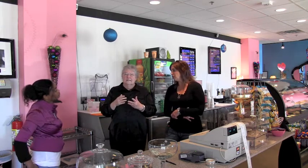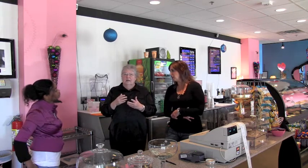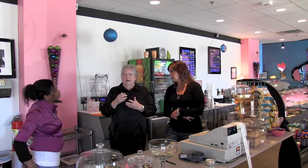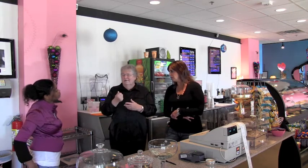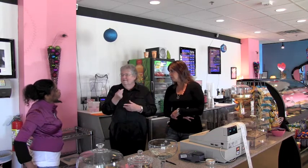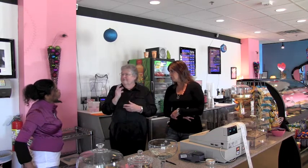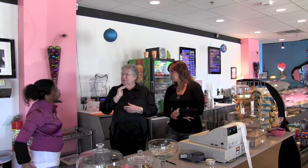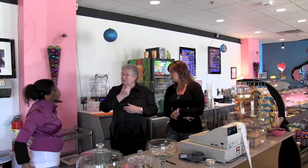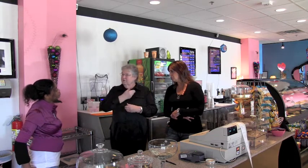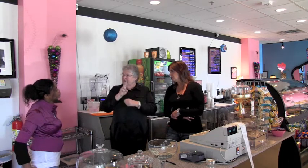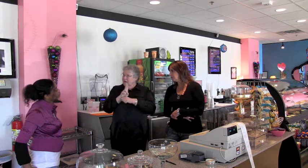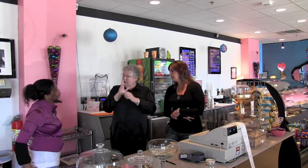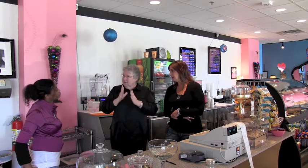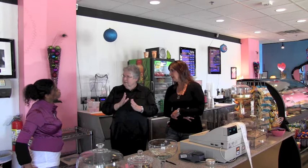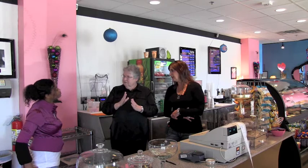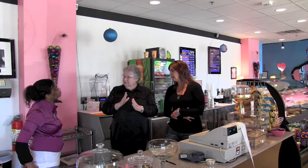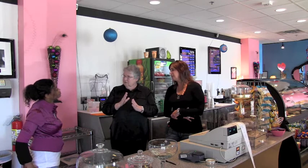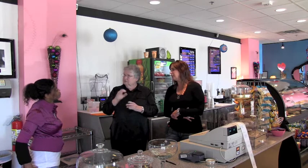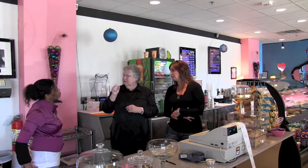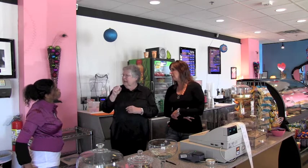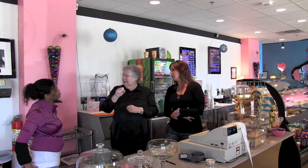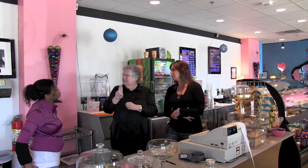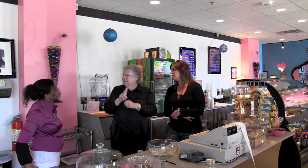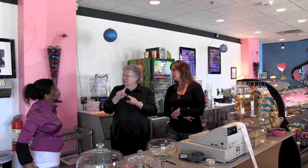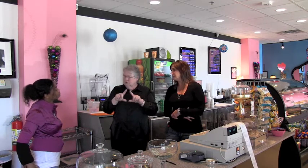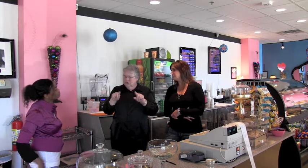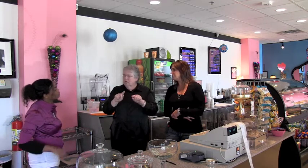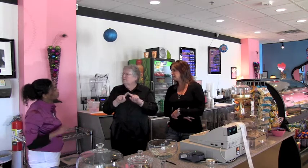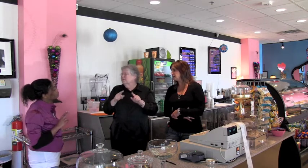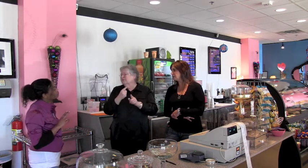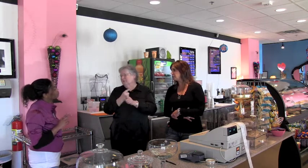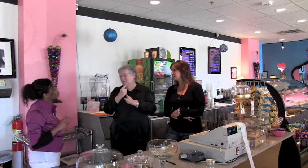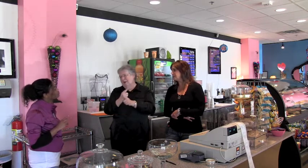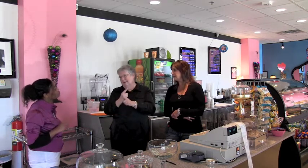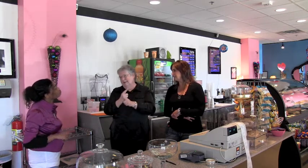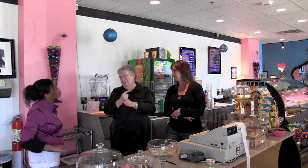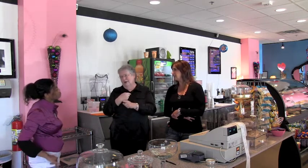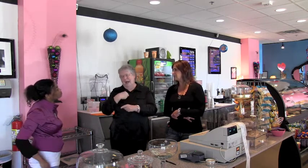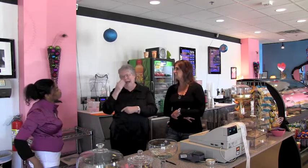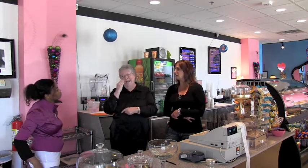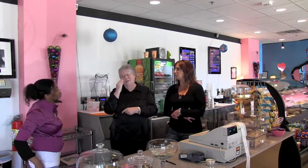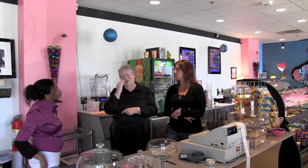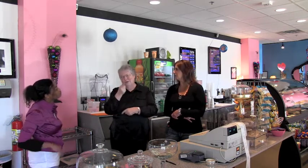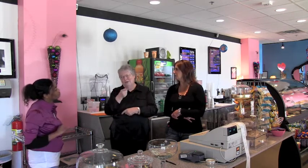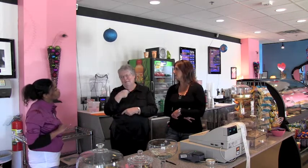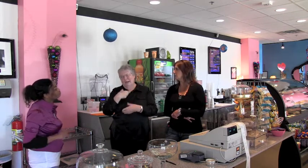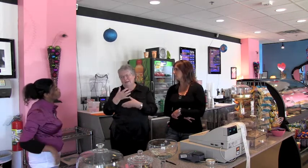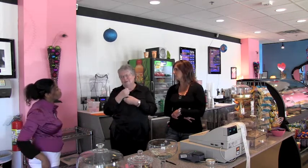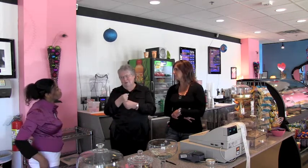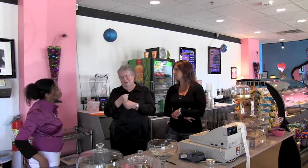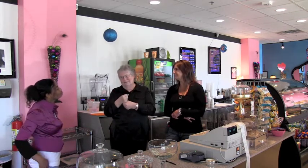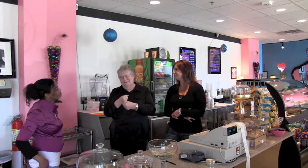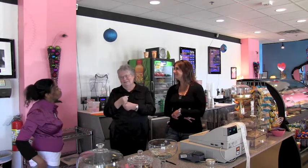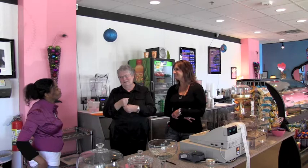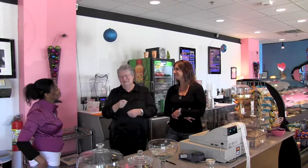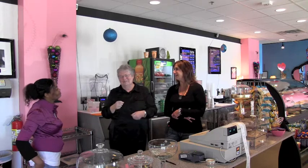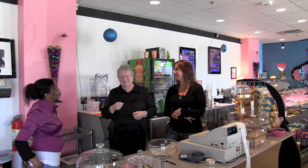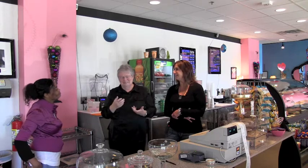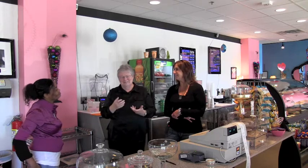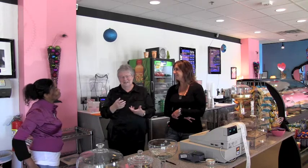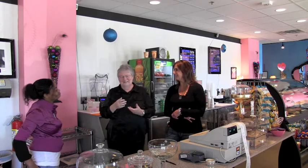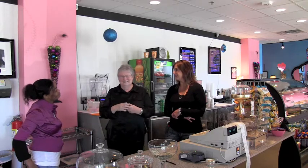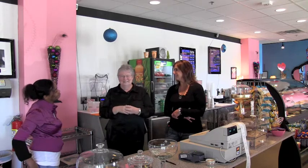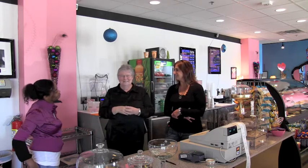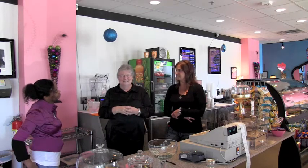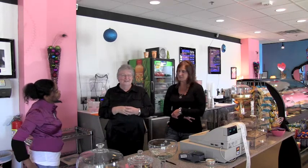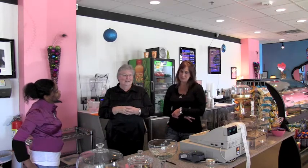A few of our customers do, but they're regular customers and I trust them that their check will go through.